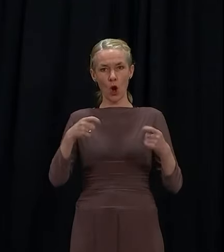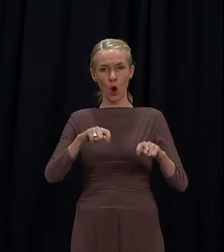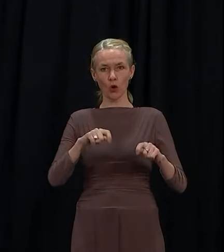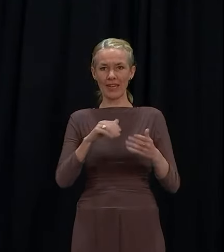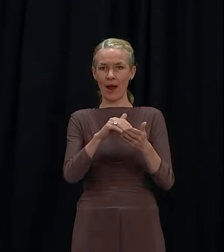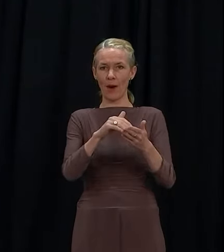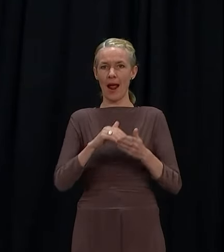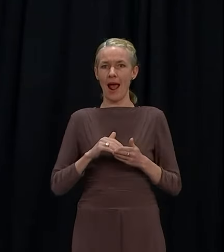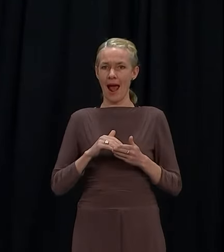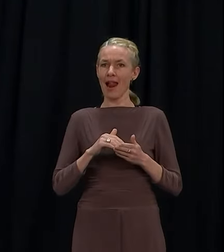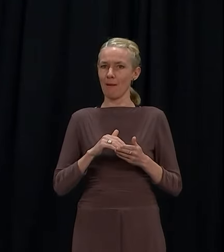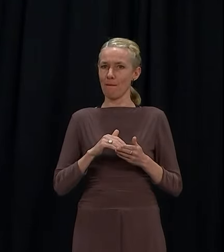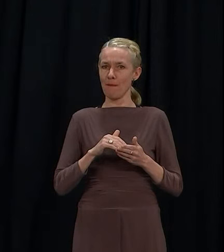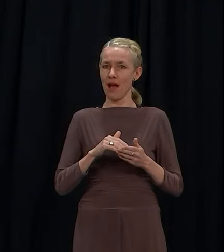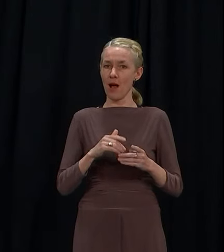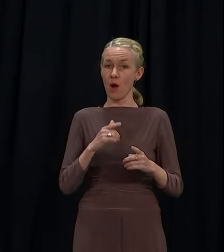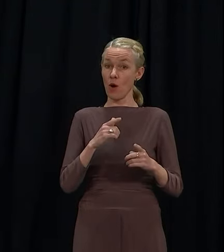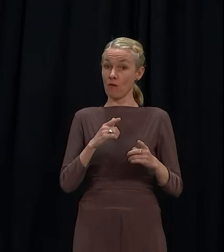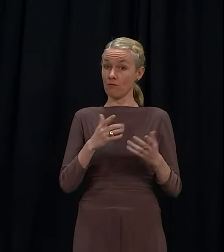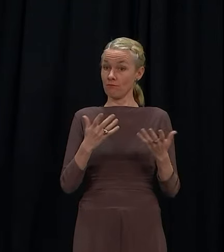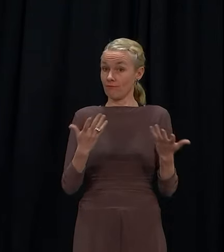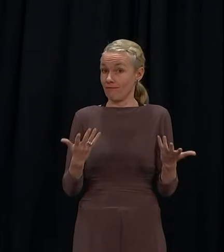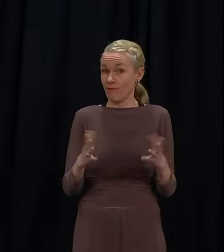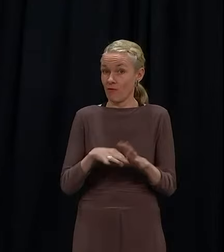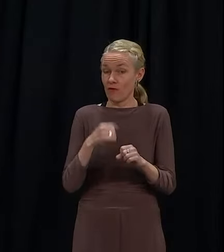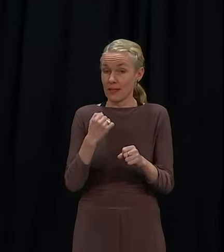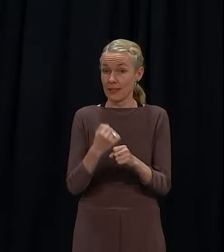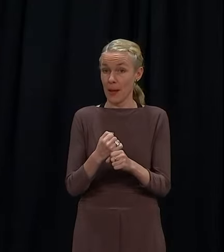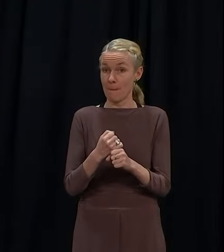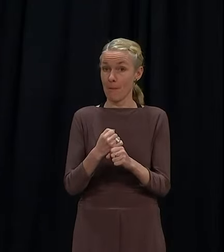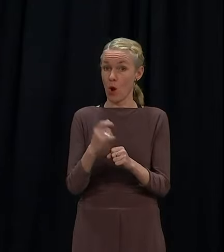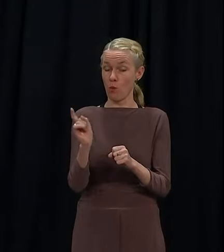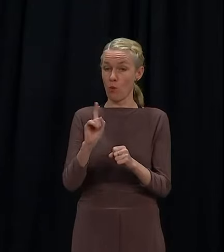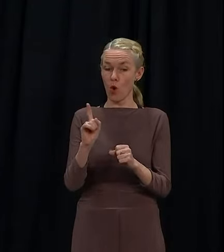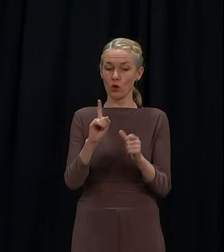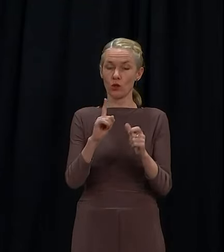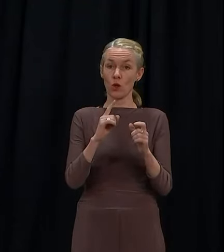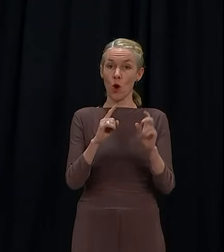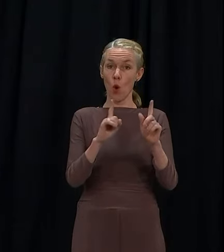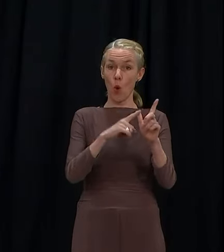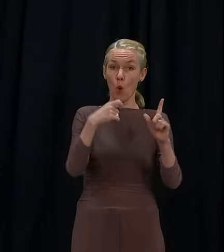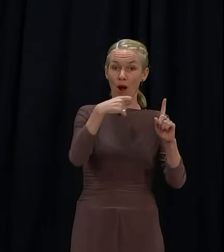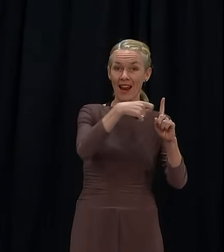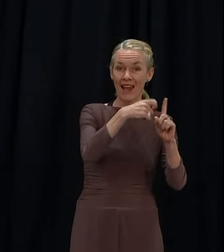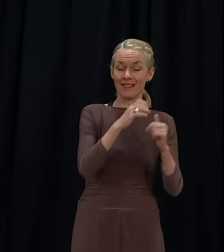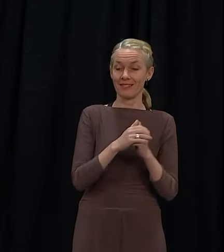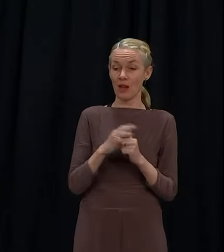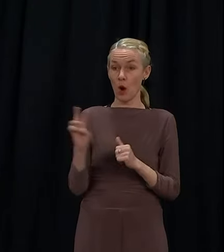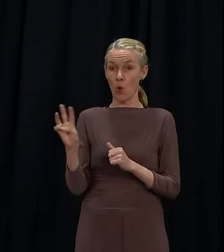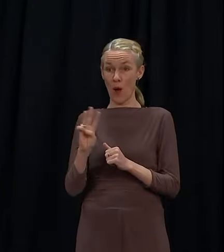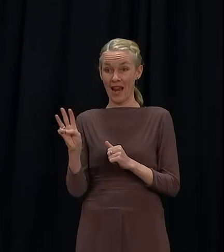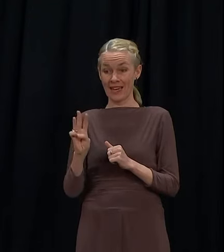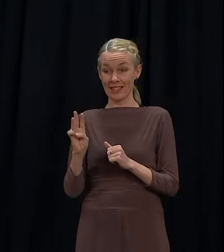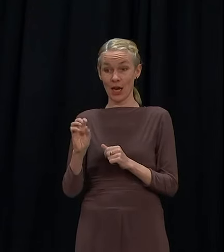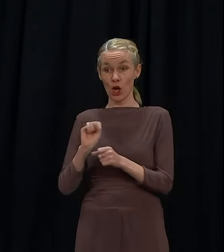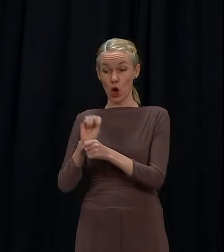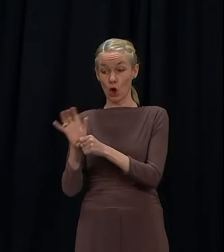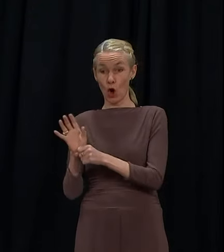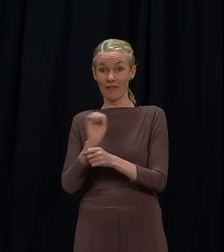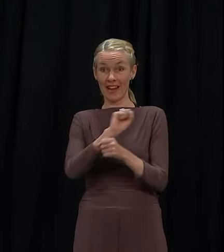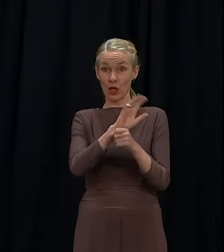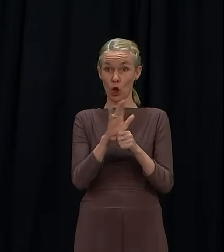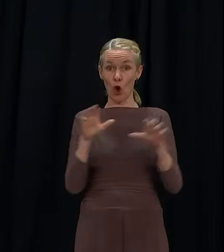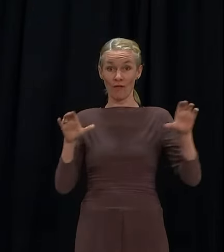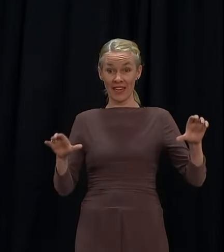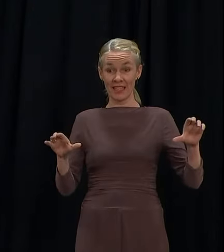we haven't seen spread beyond Auckland and Wellington, where there is a known link to the Auckland outbreak. If it weren't for